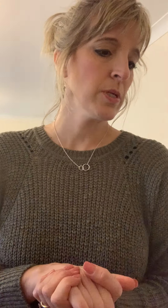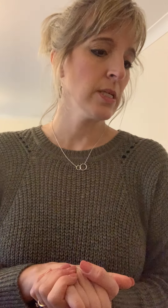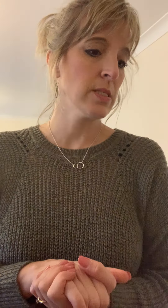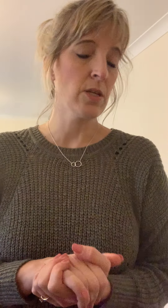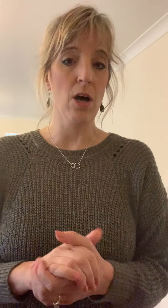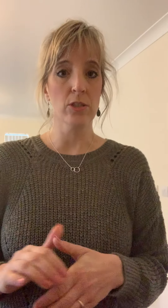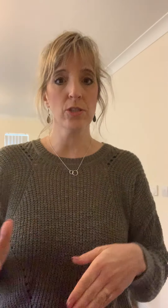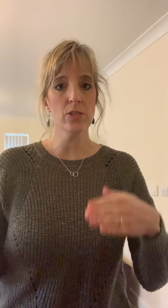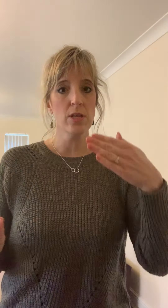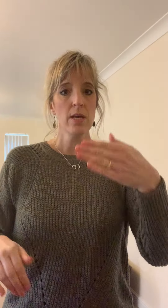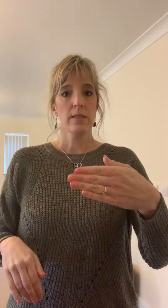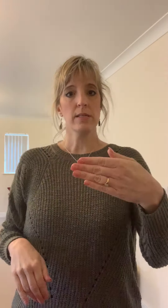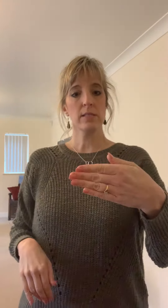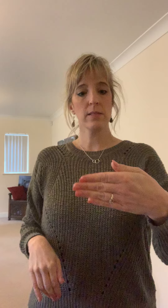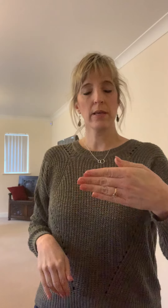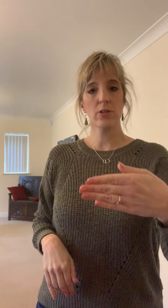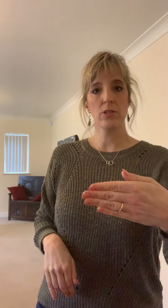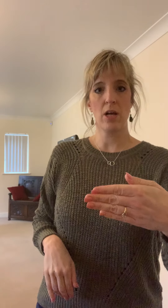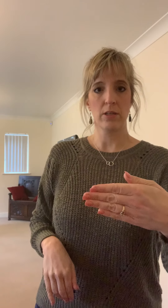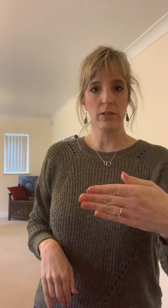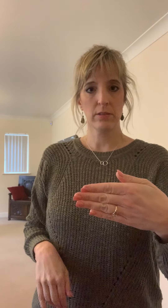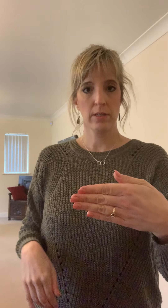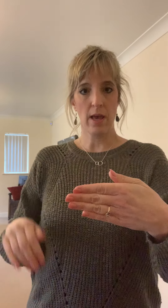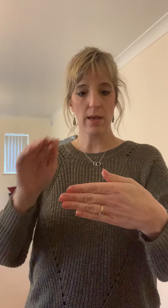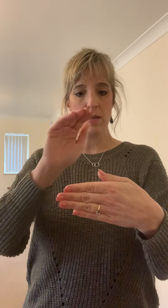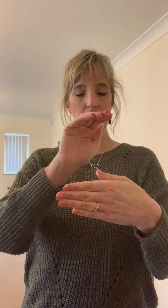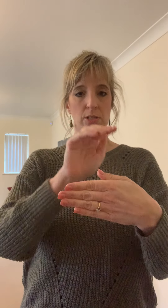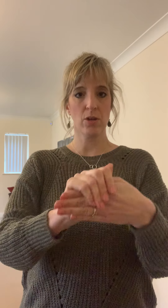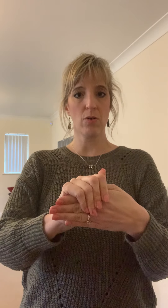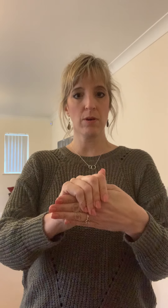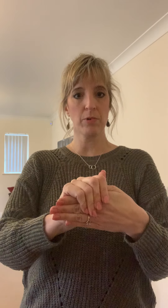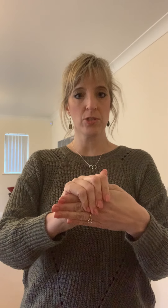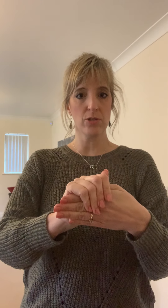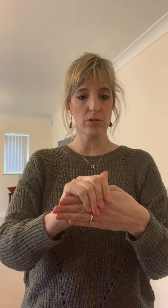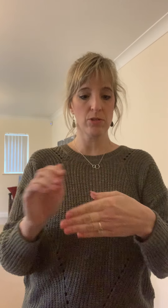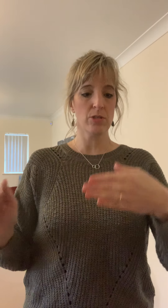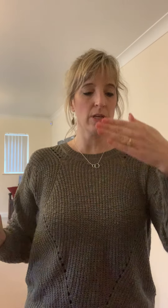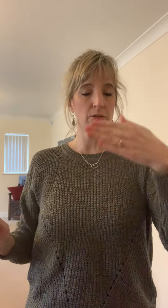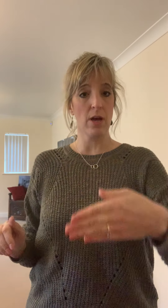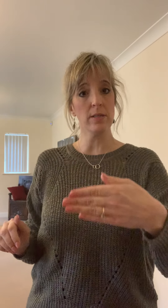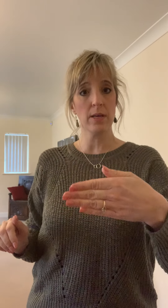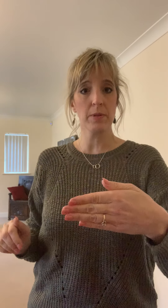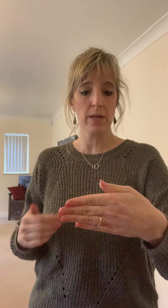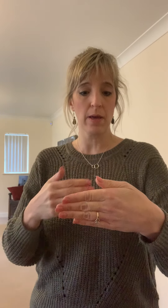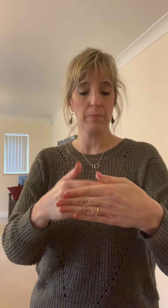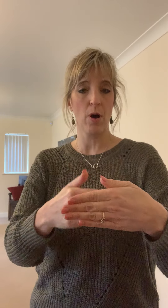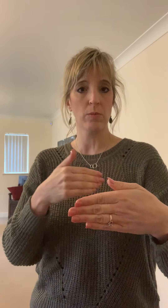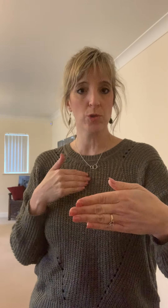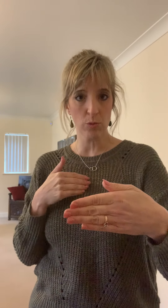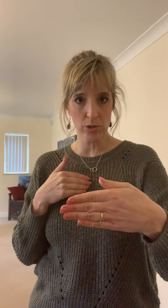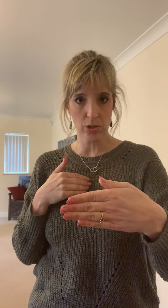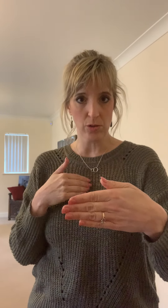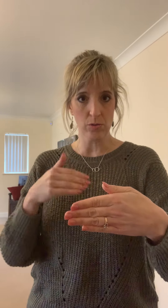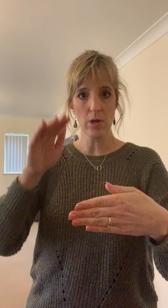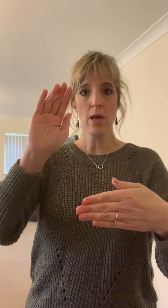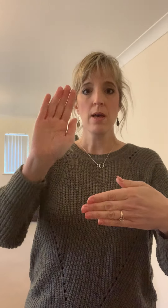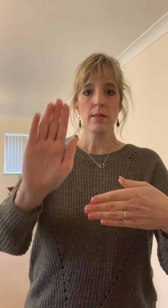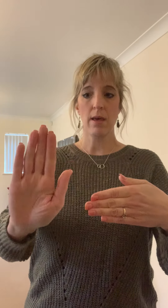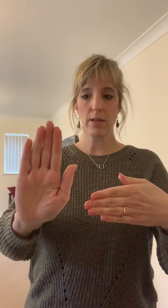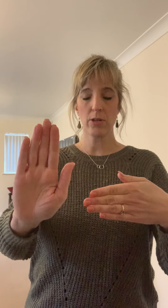is dollars. This is like your dollar, okay? So then what you do, you take your non-dominant hand, palm towards you, then you